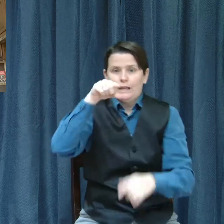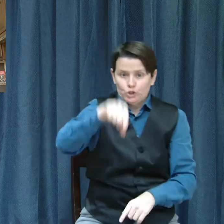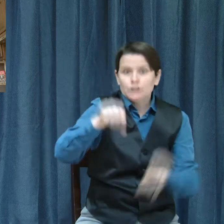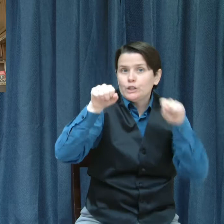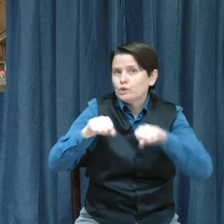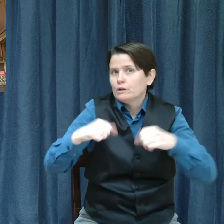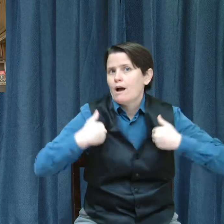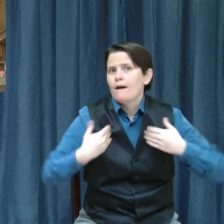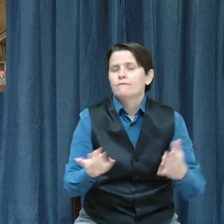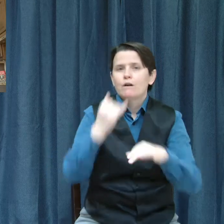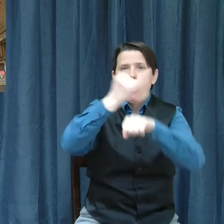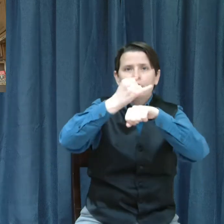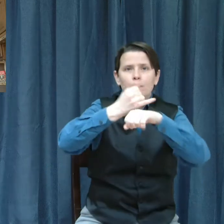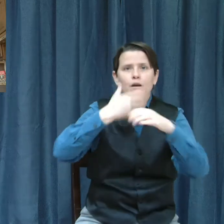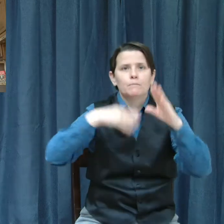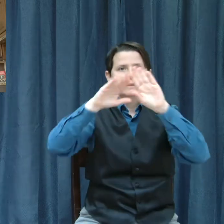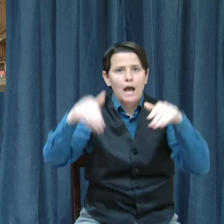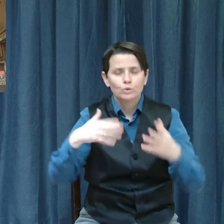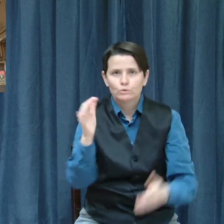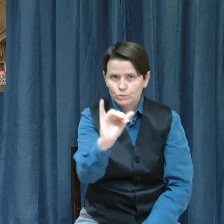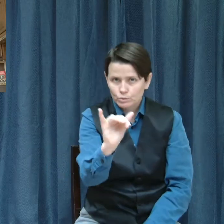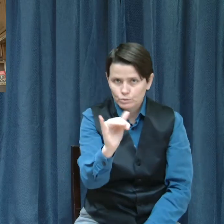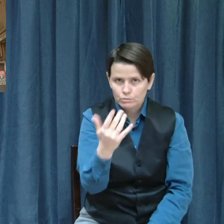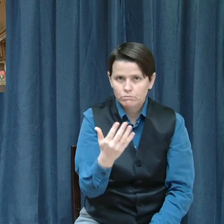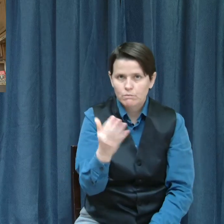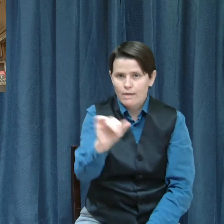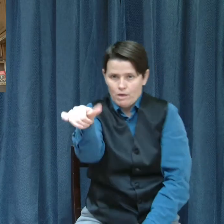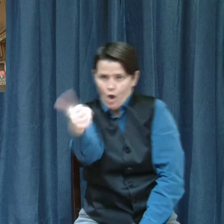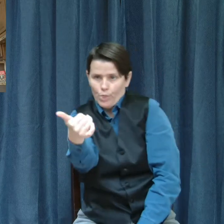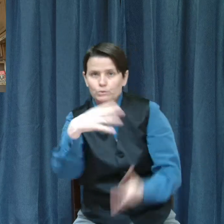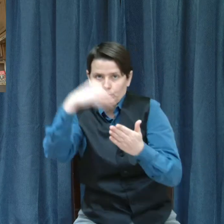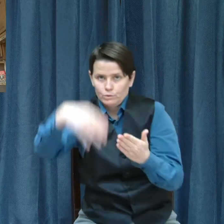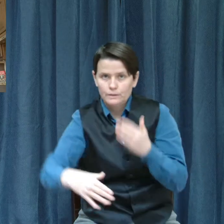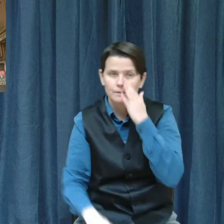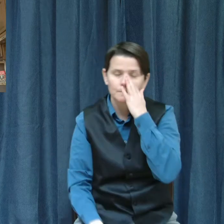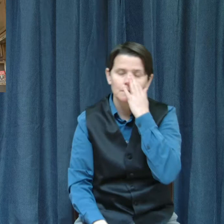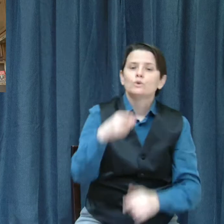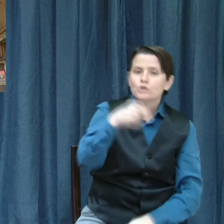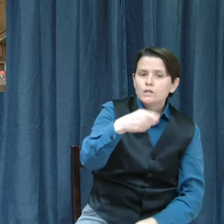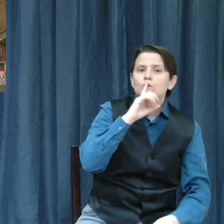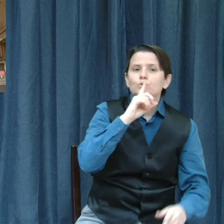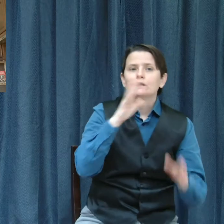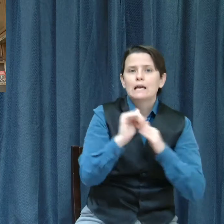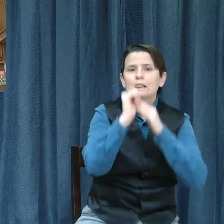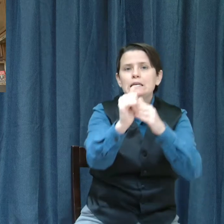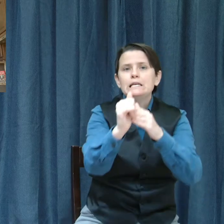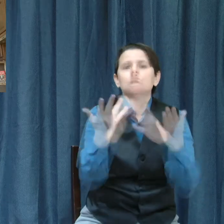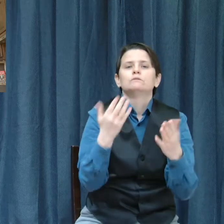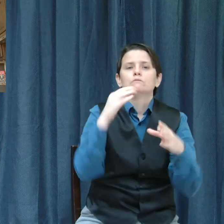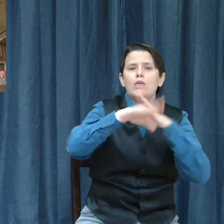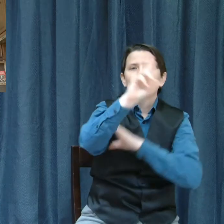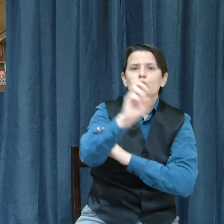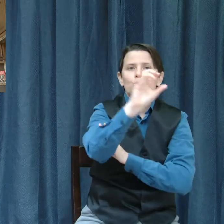pioneer she is a huge pioneer in the Unity movement, even though she's no longer with us.